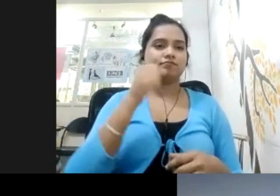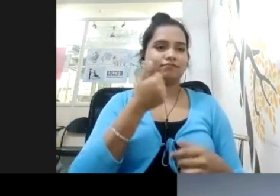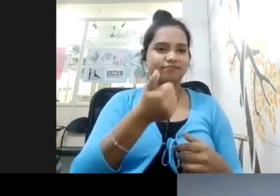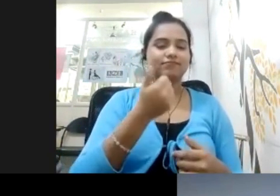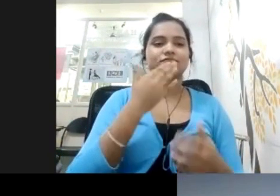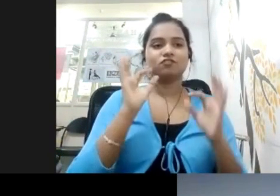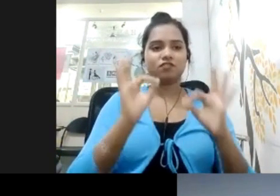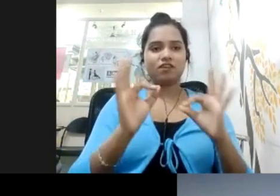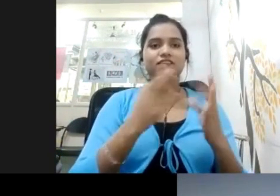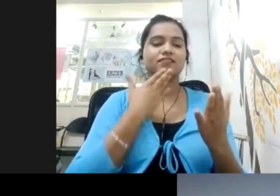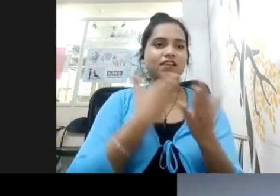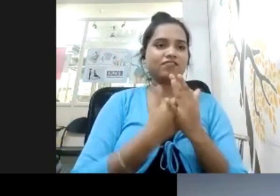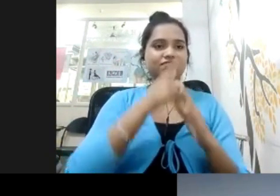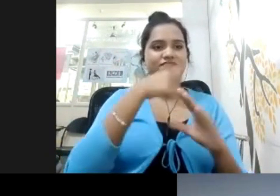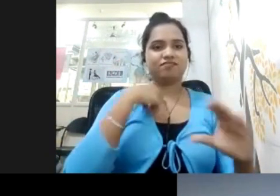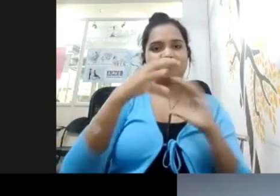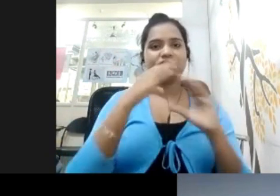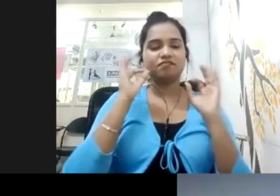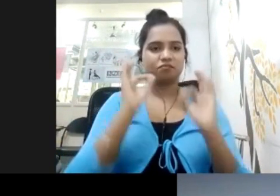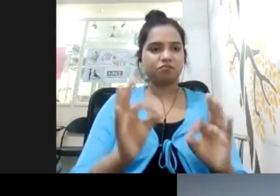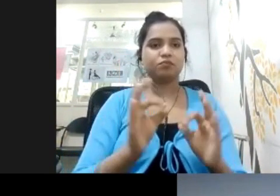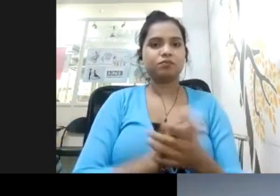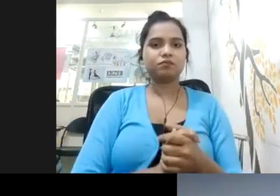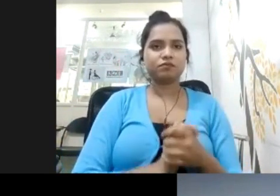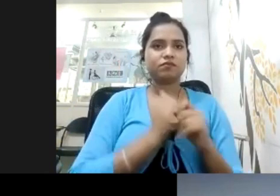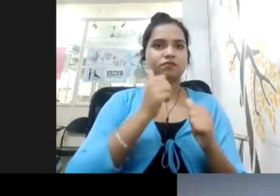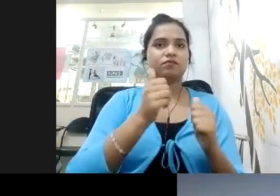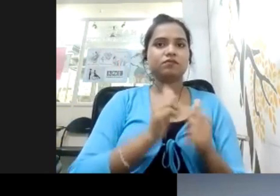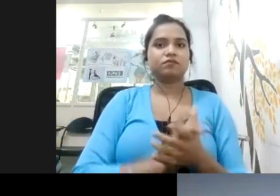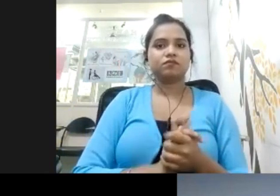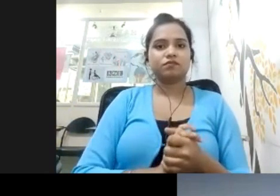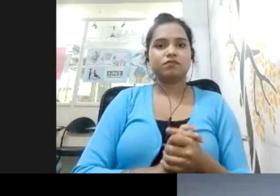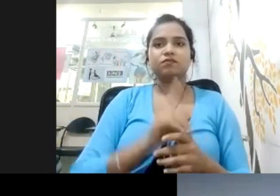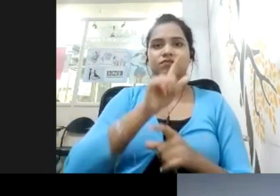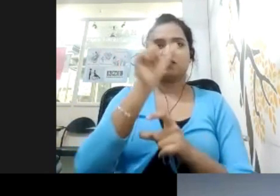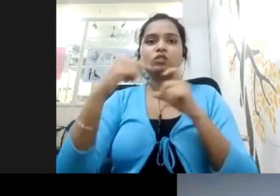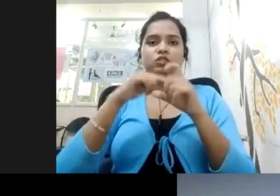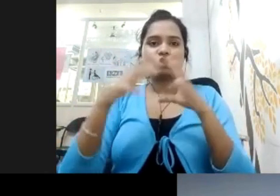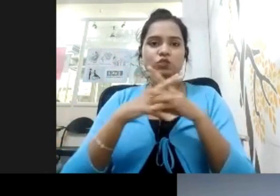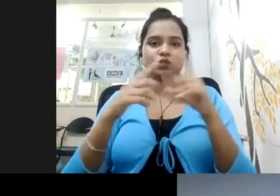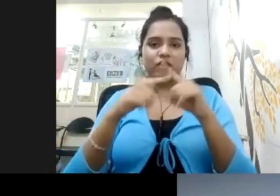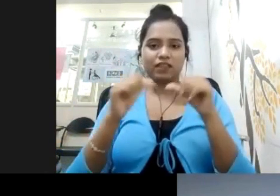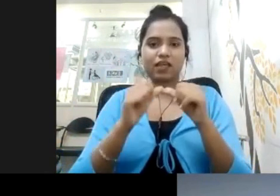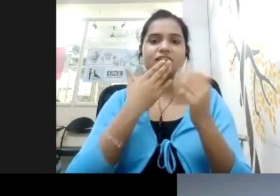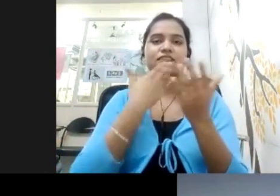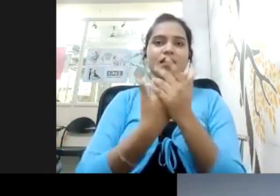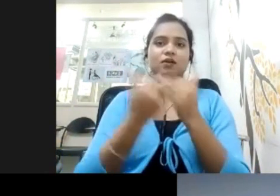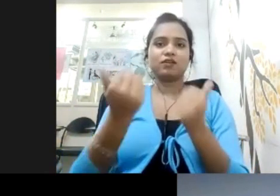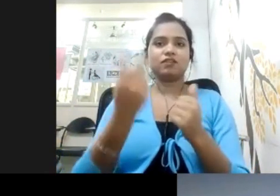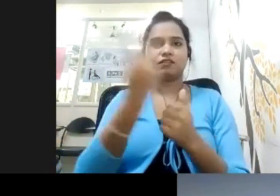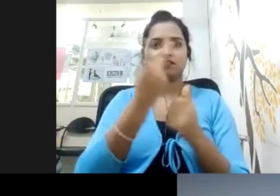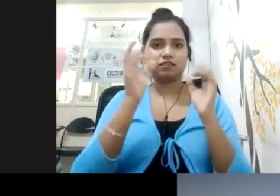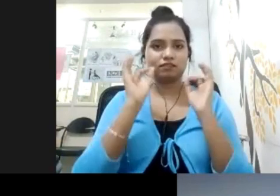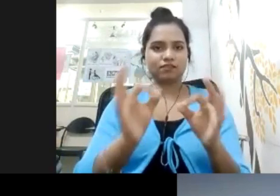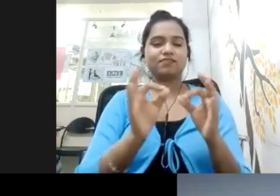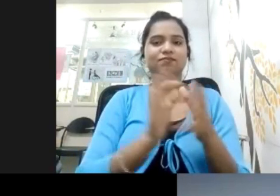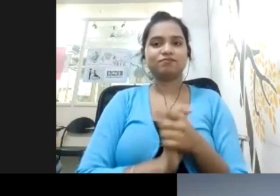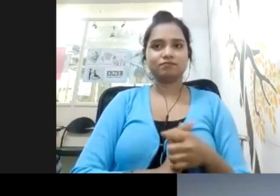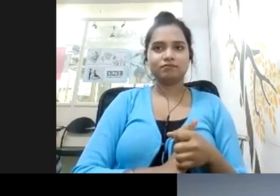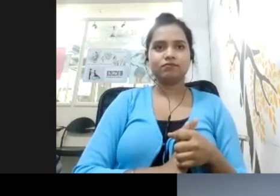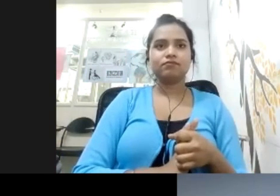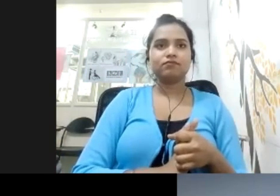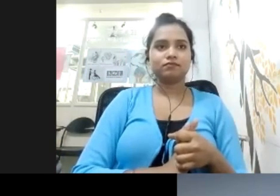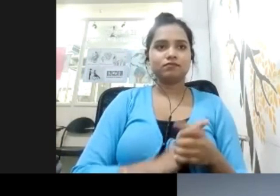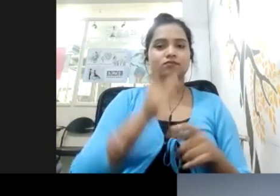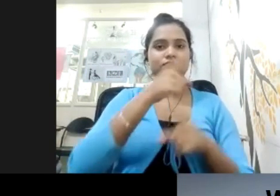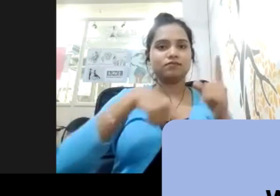sir. Lovely chatting Some- up with you. And thank you again to both our candidates, Yash and Swetha. All of you who are watching this particular